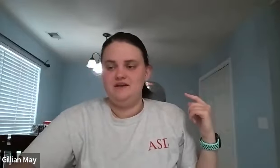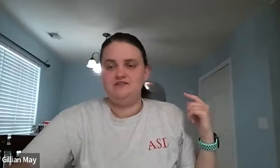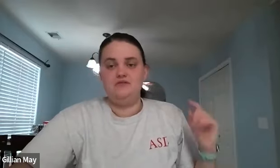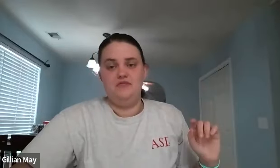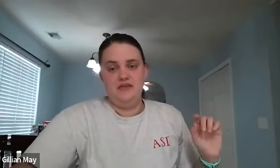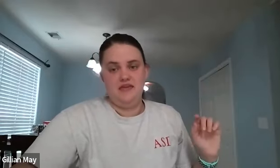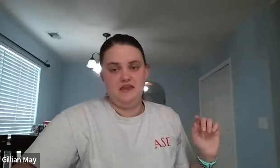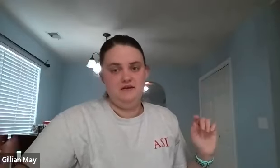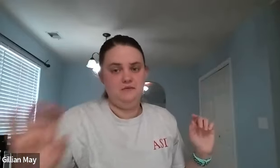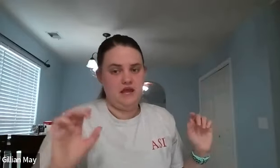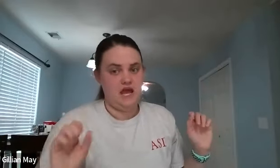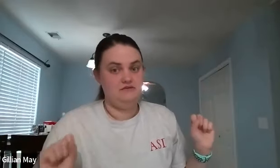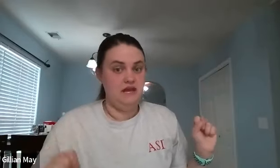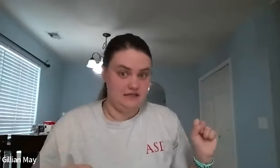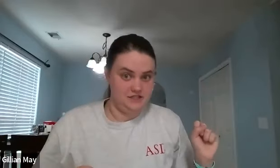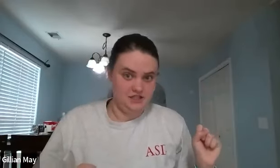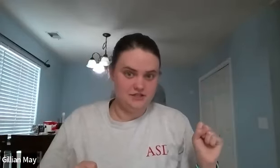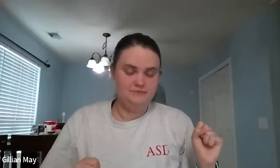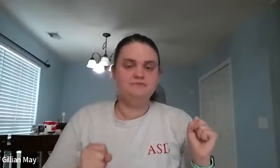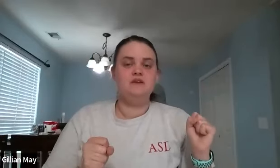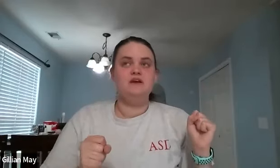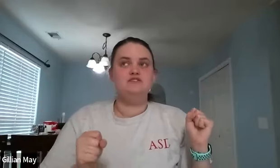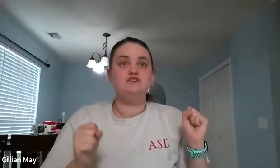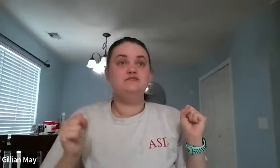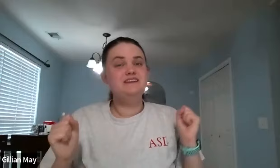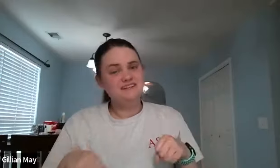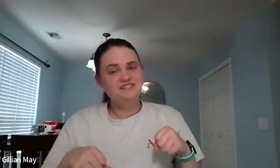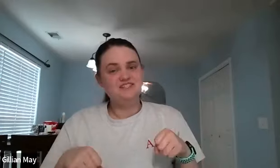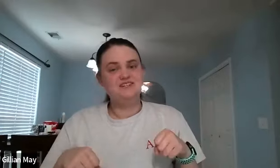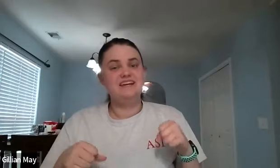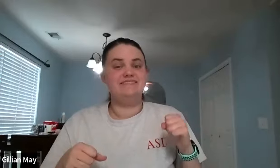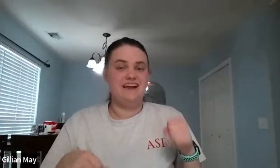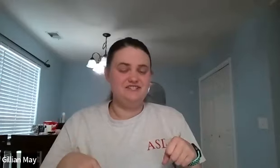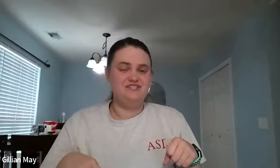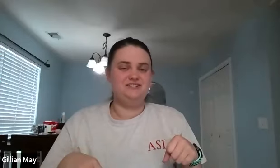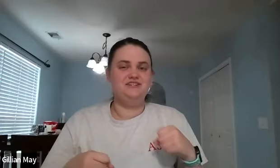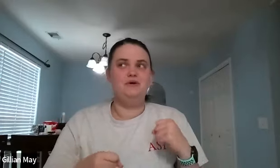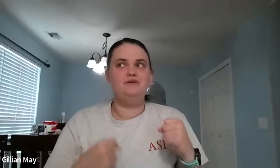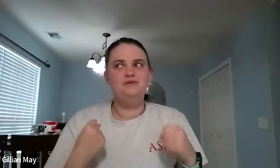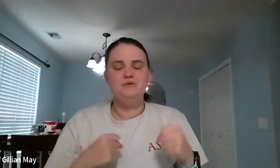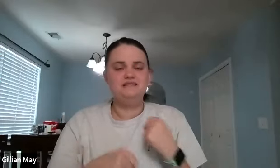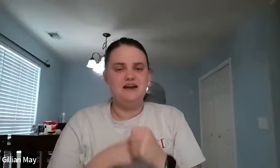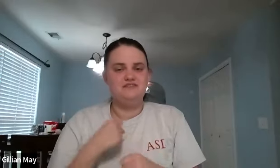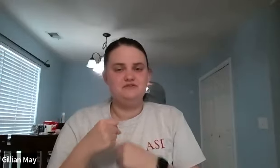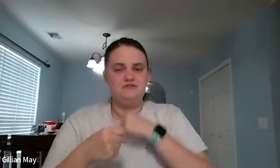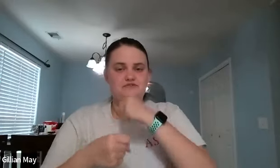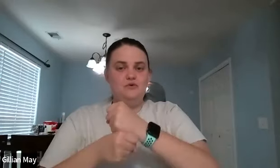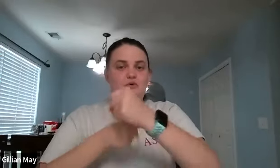So then we have next year. So for next year and last year, you don't always have to do the